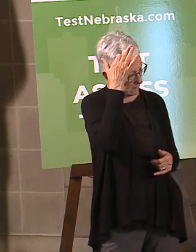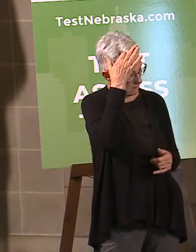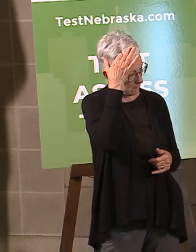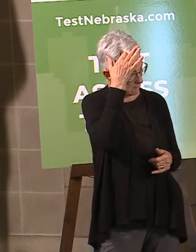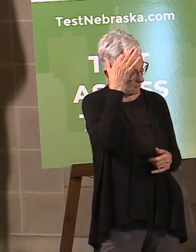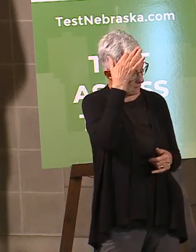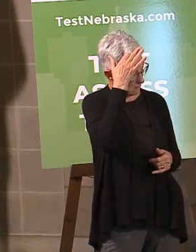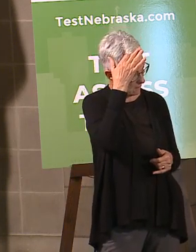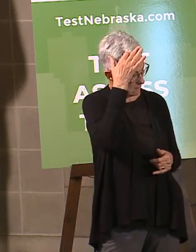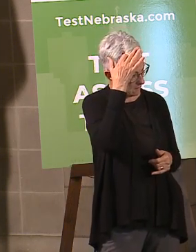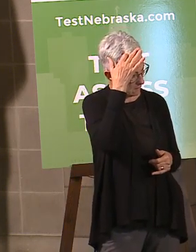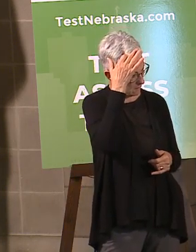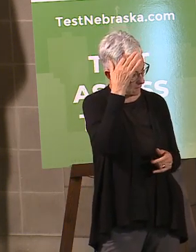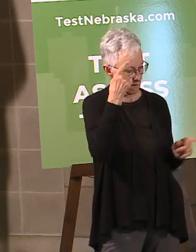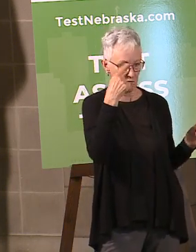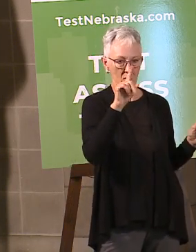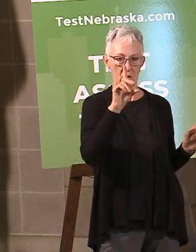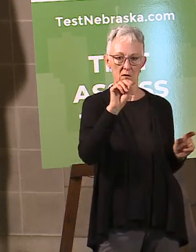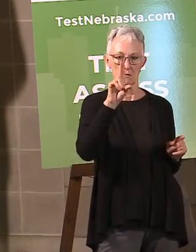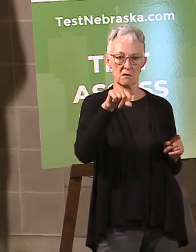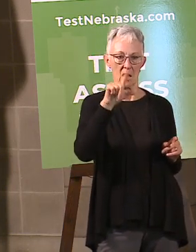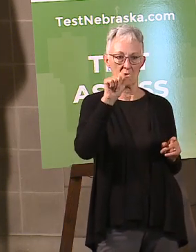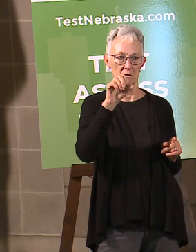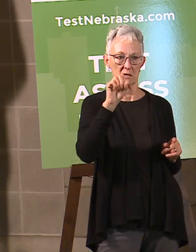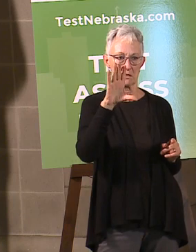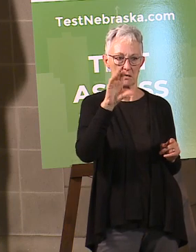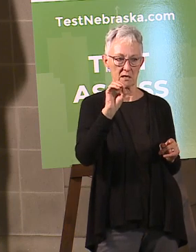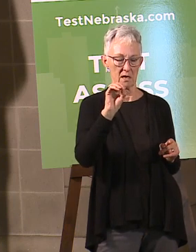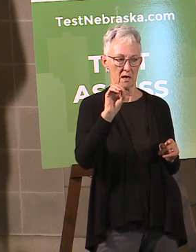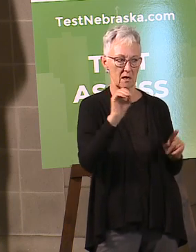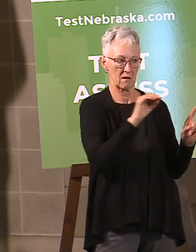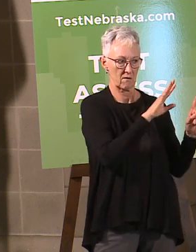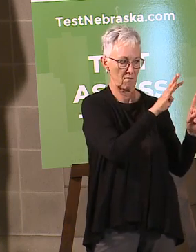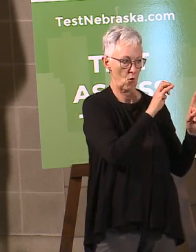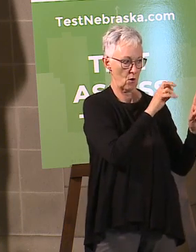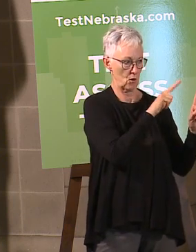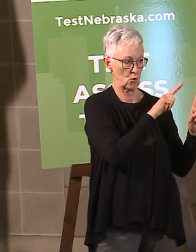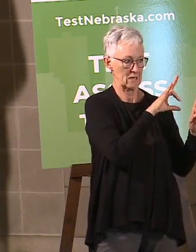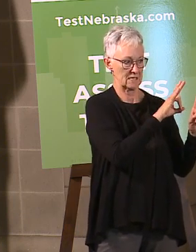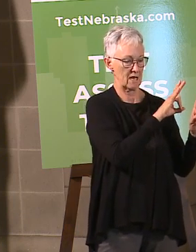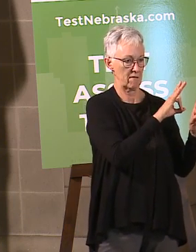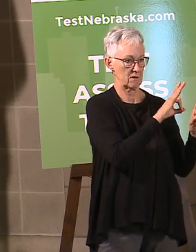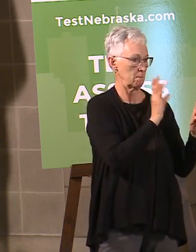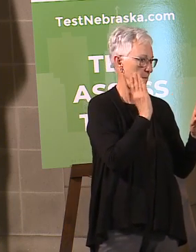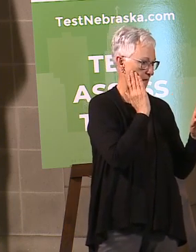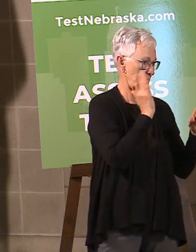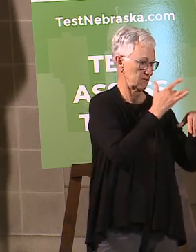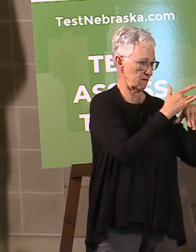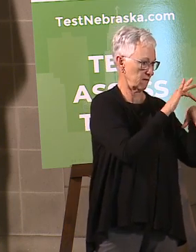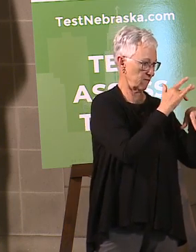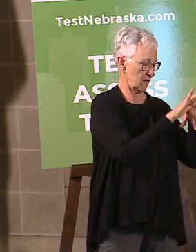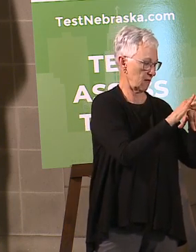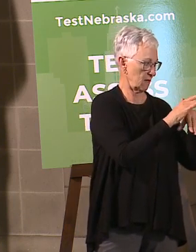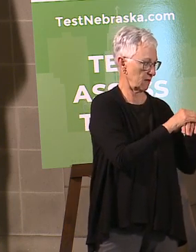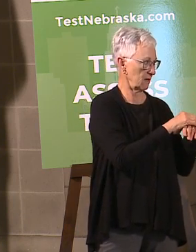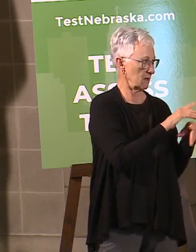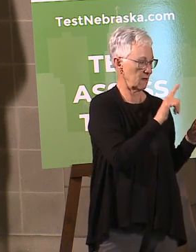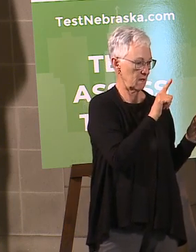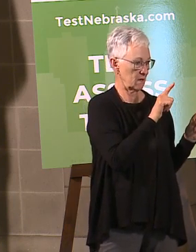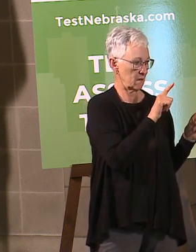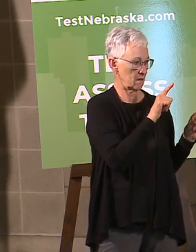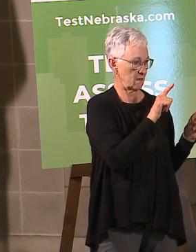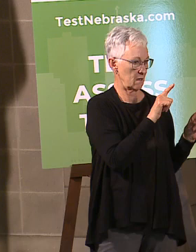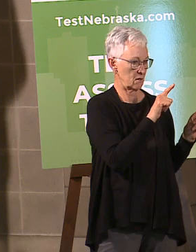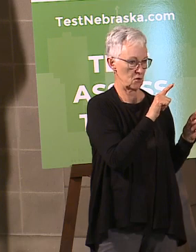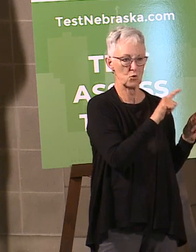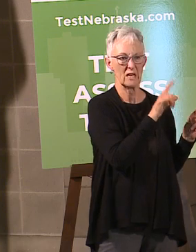of beds and so forth? For Douglas County, there are 437 general beds available in Douglas County. That's